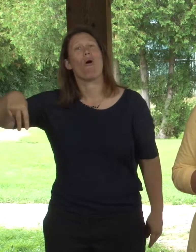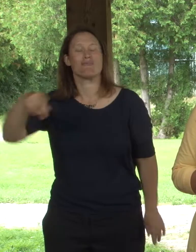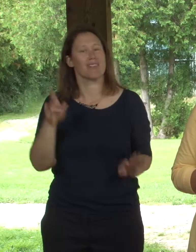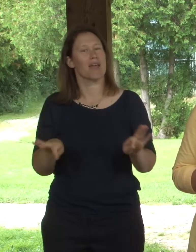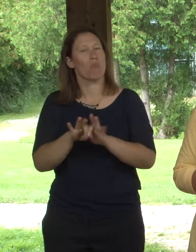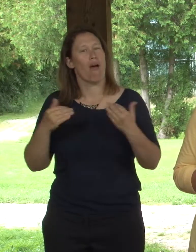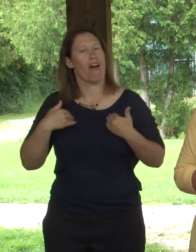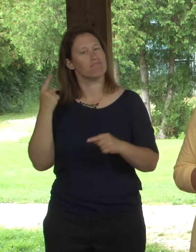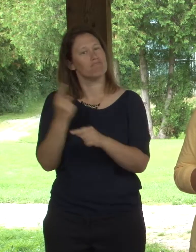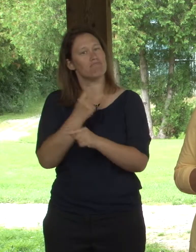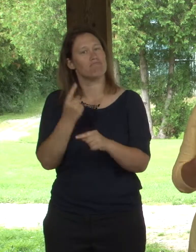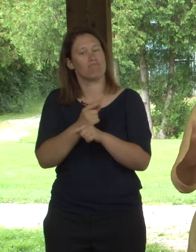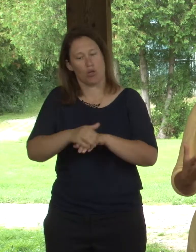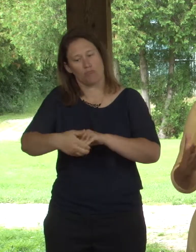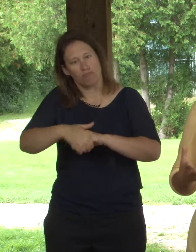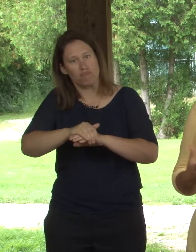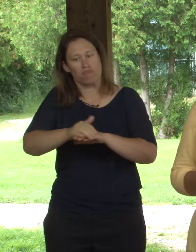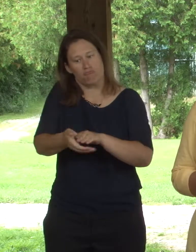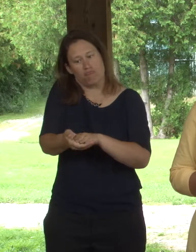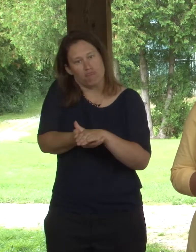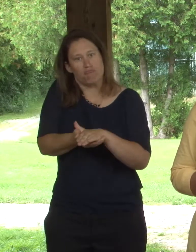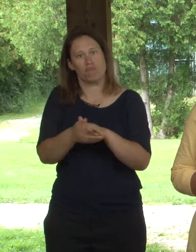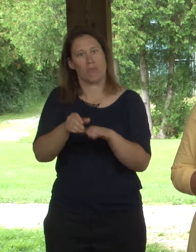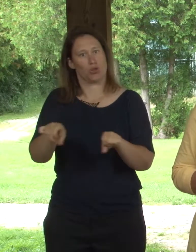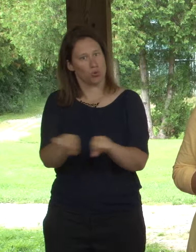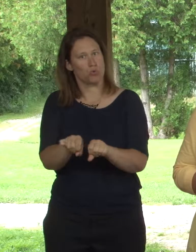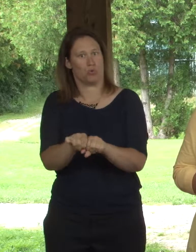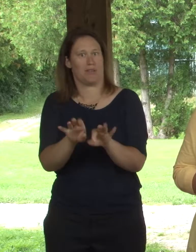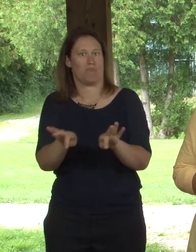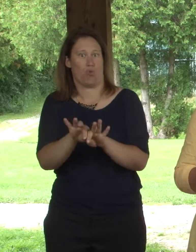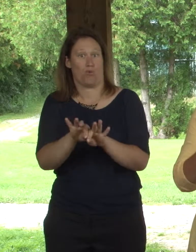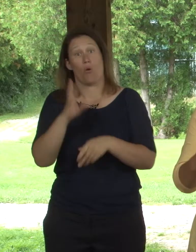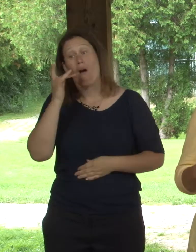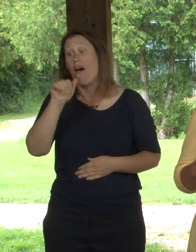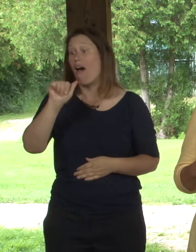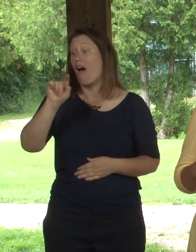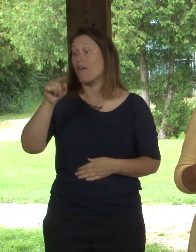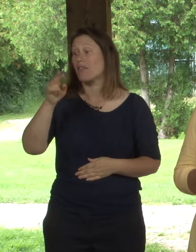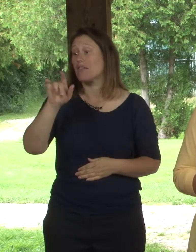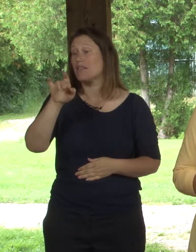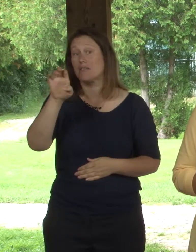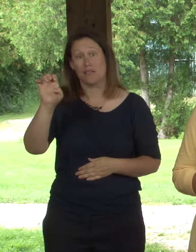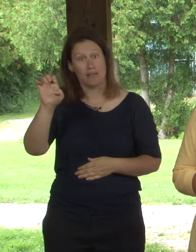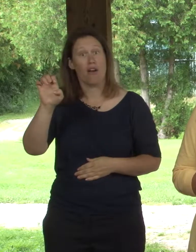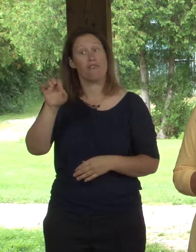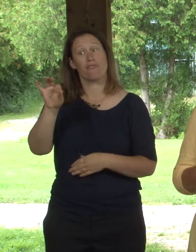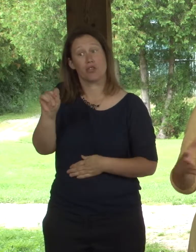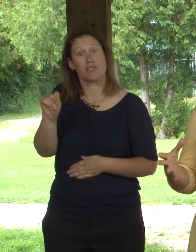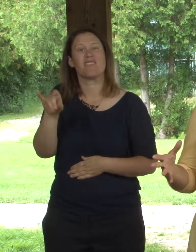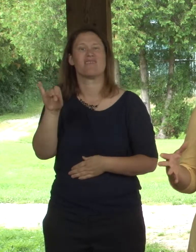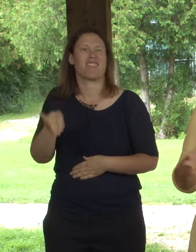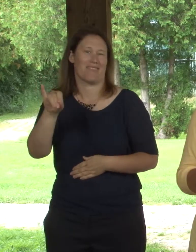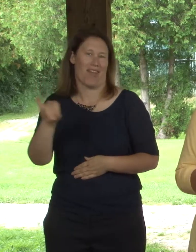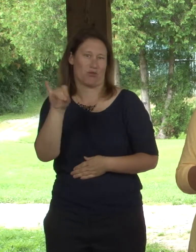at the pool. Because athlete's foot is a fungal infection that a lot of times gets picked up as we